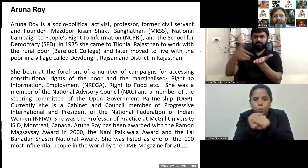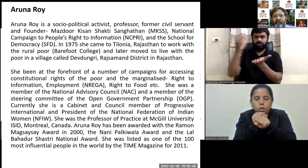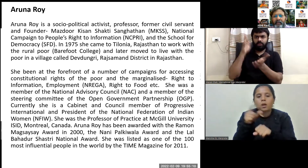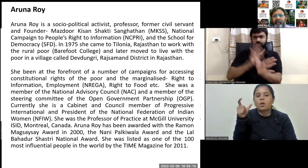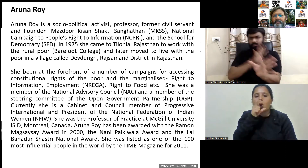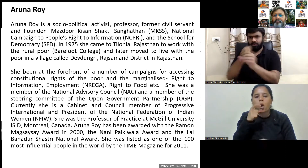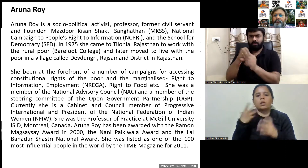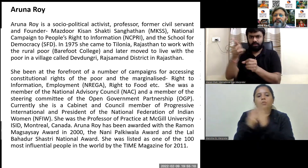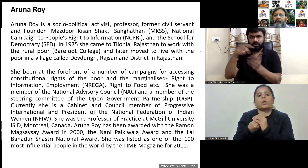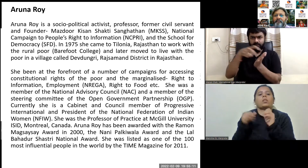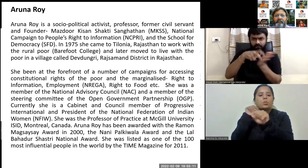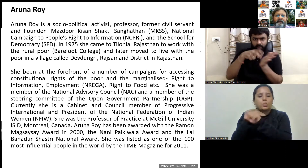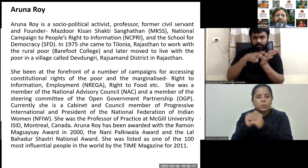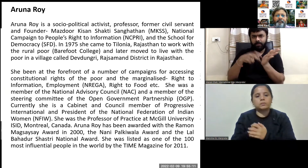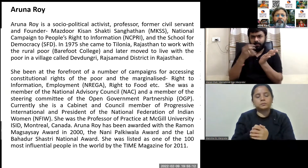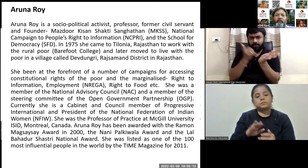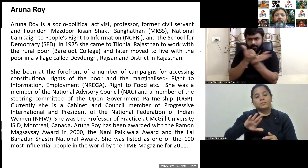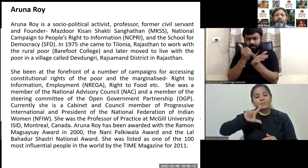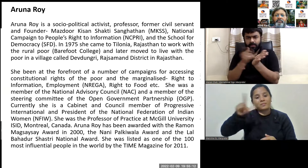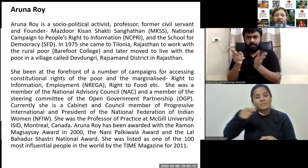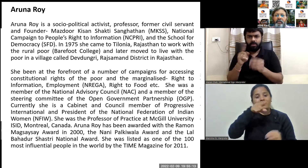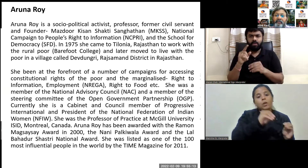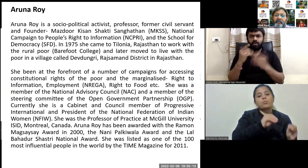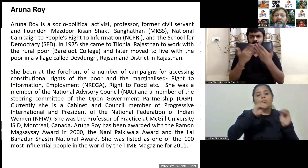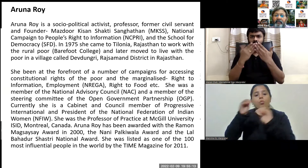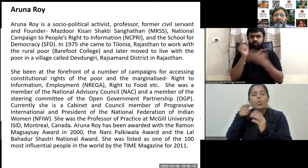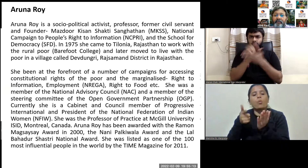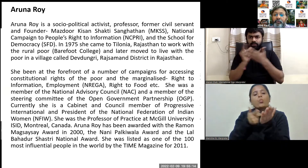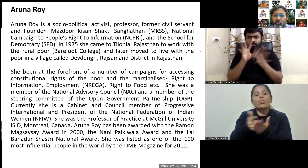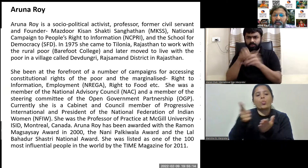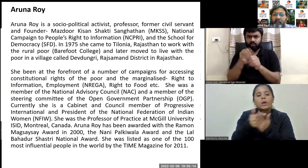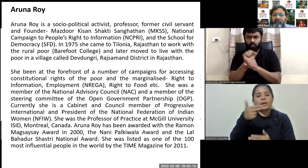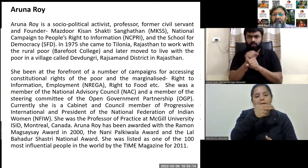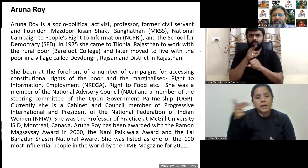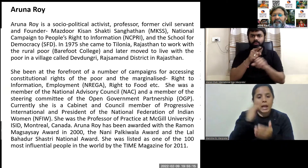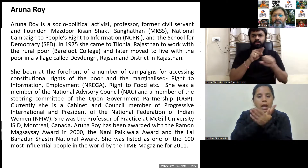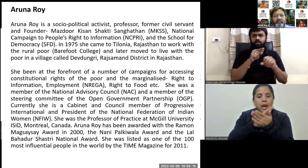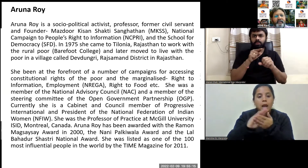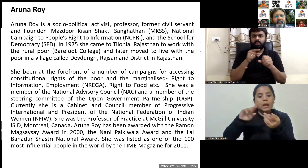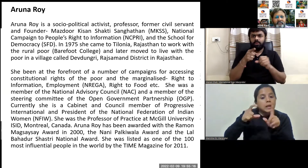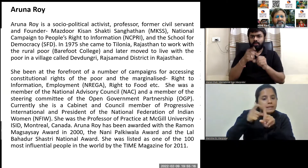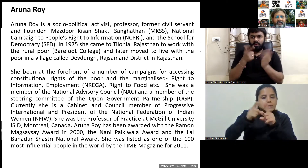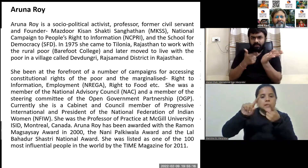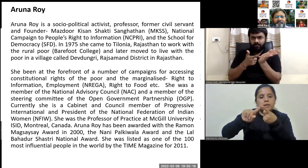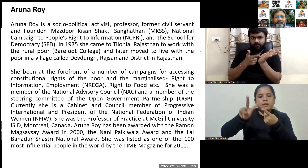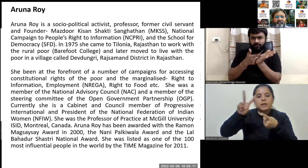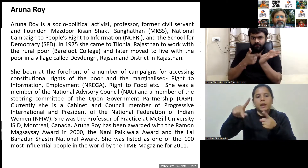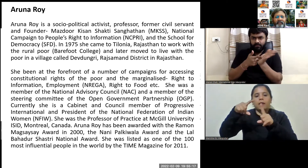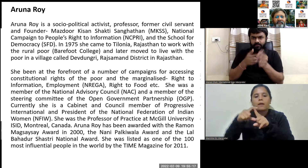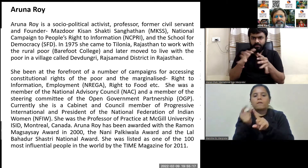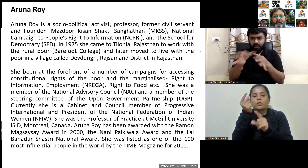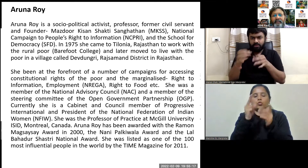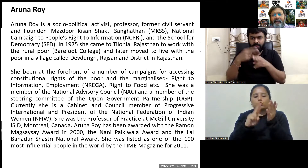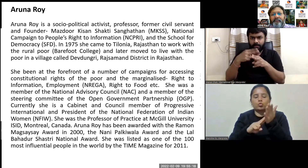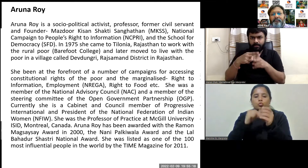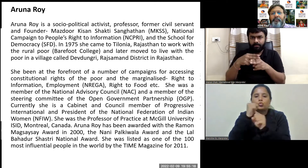there, and later moved to live with the poor in a village called Devdungri in Rajsamand district in Rajasthan.